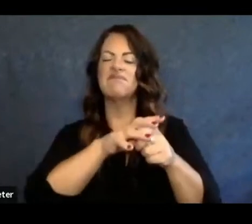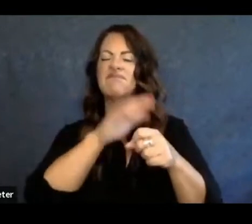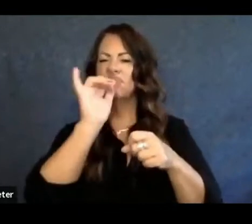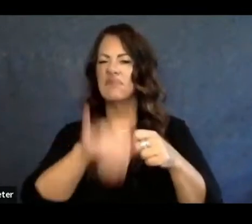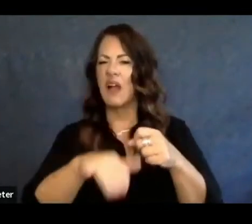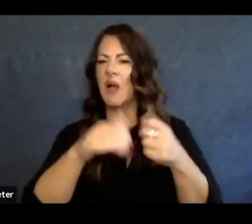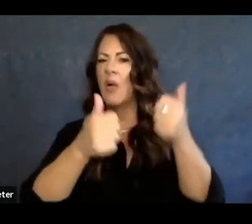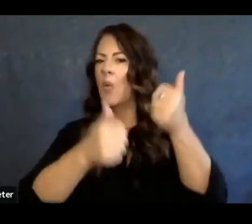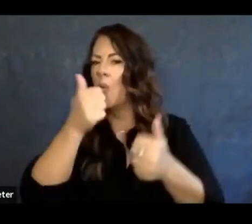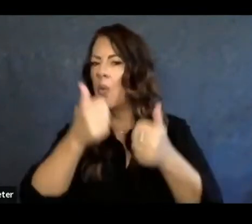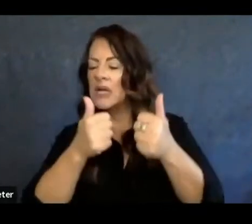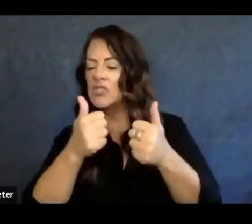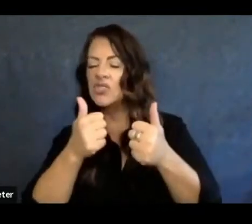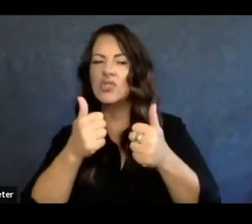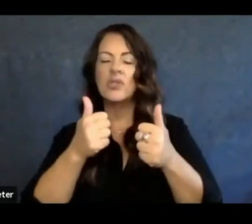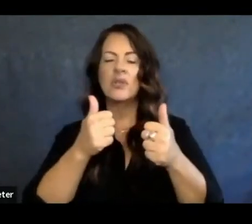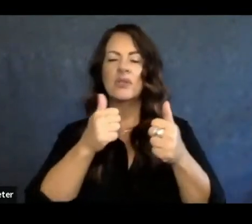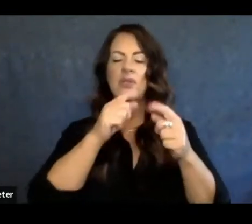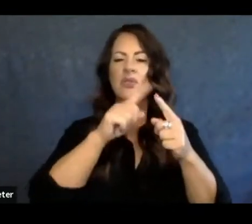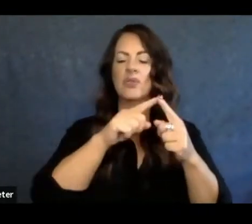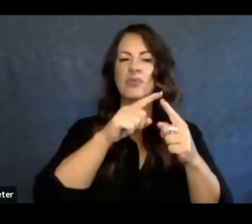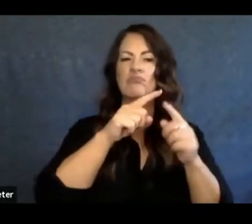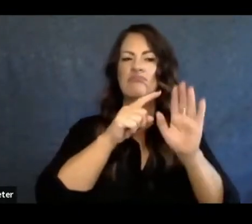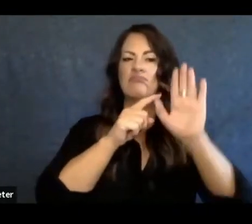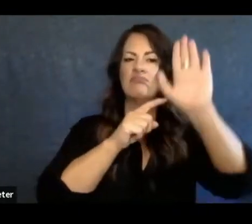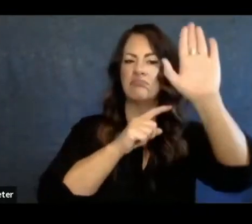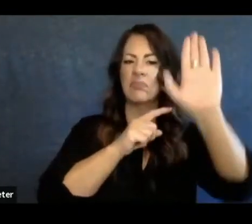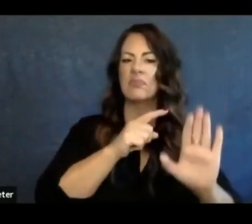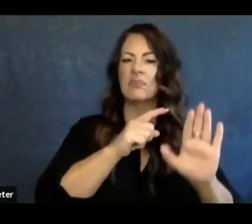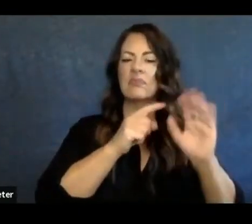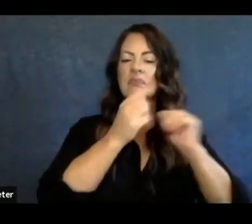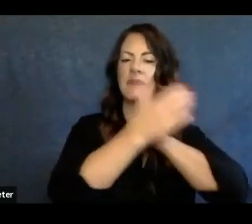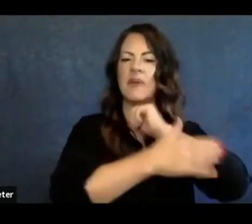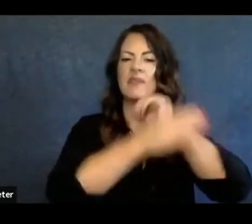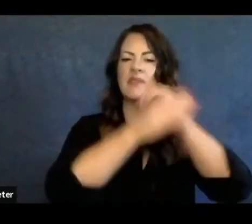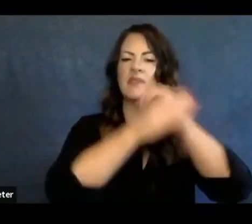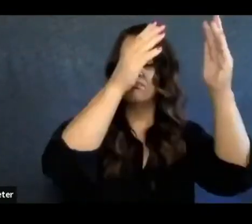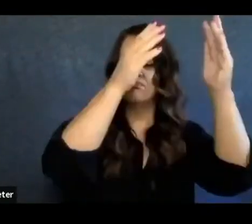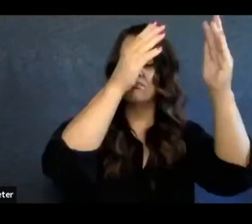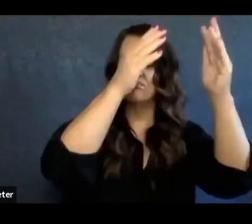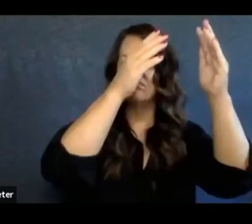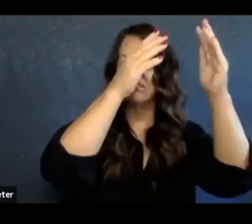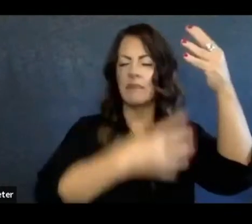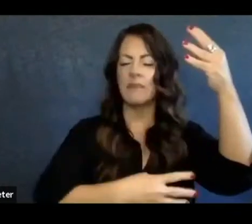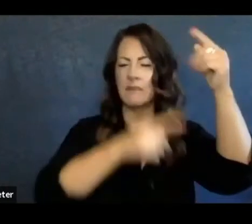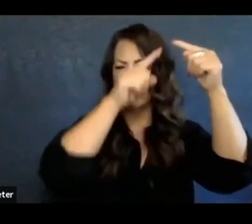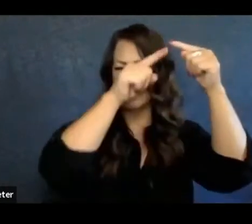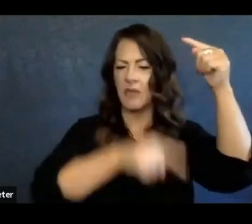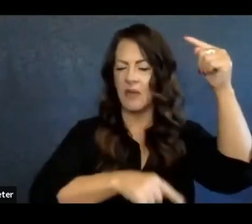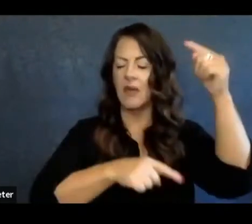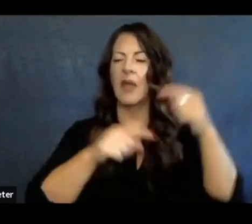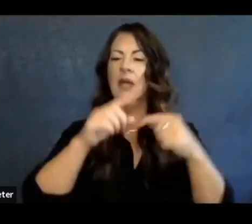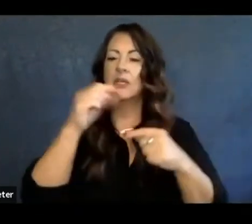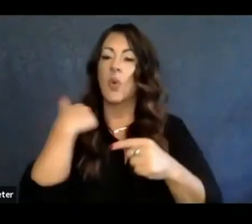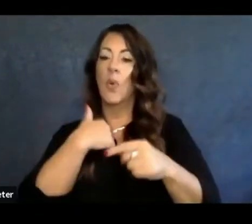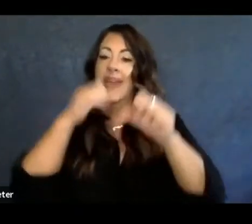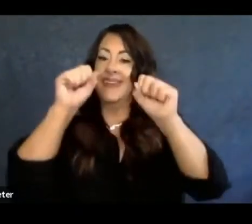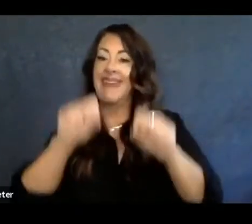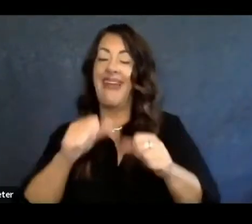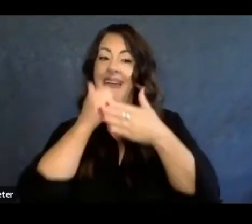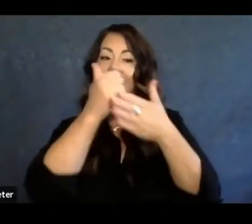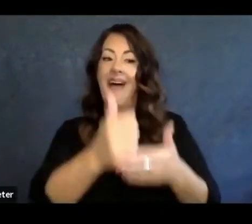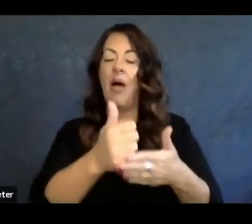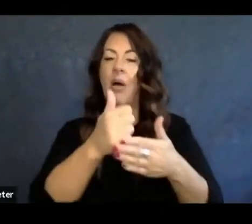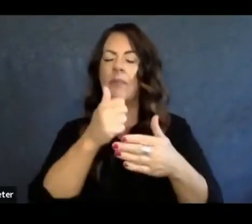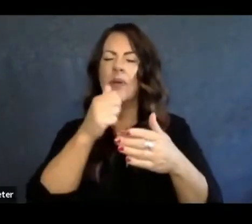tests belong over the past couple of weeks, so we can not only do improved contact tracing at the local level, but